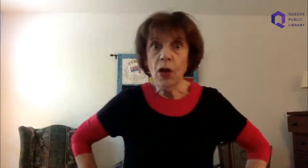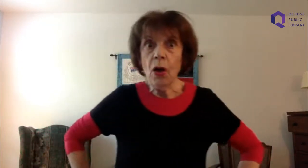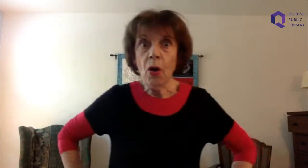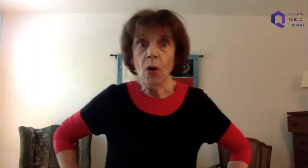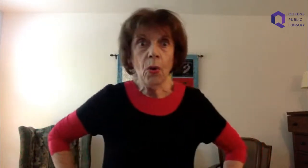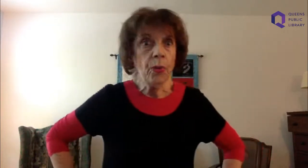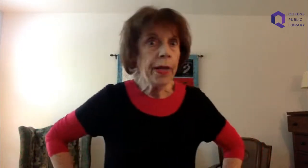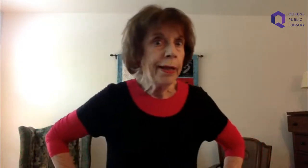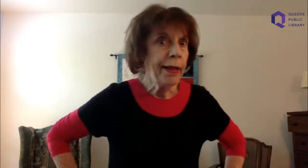So